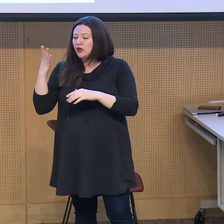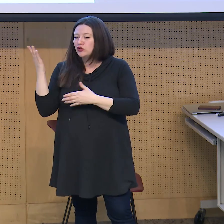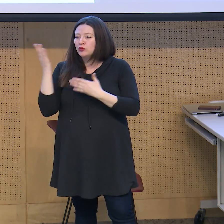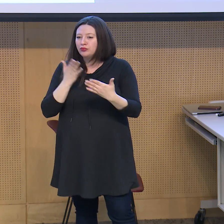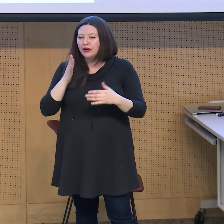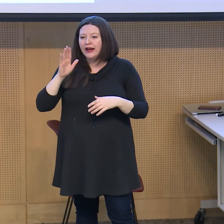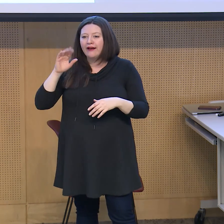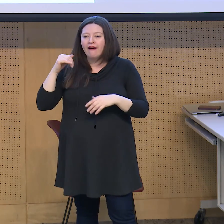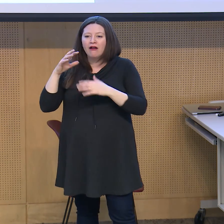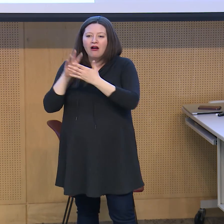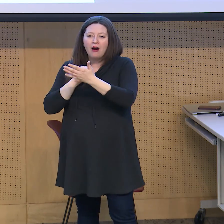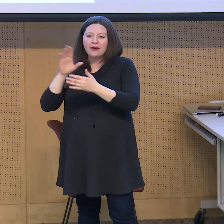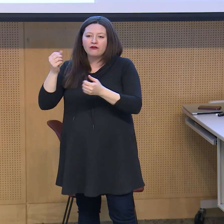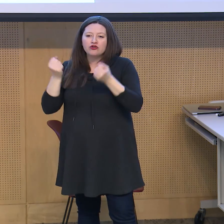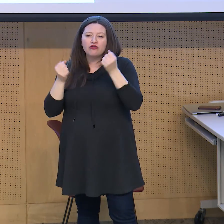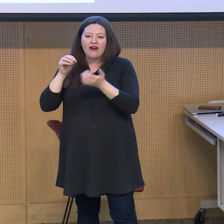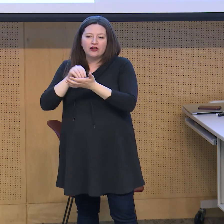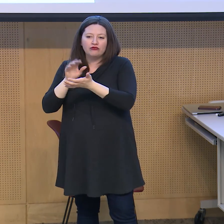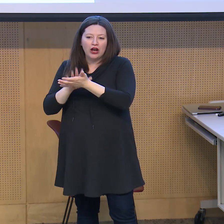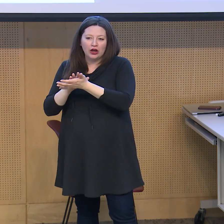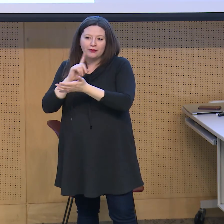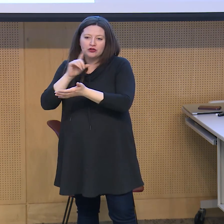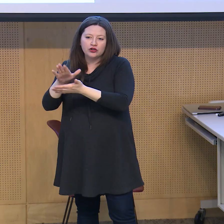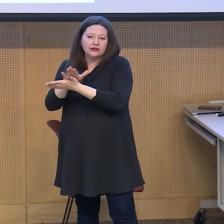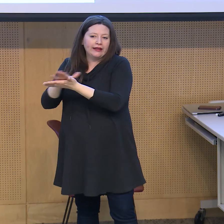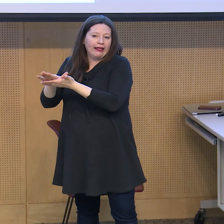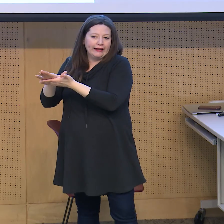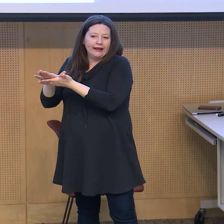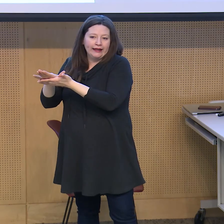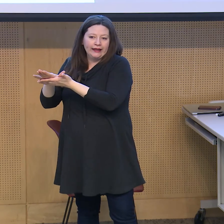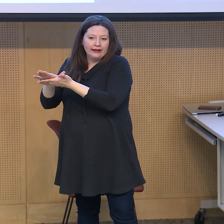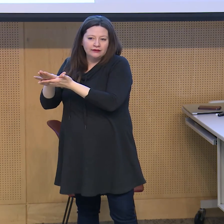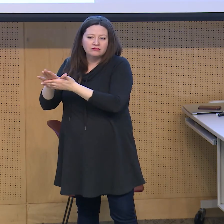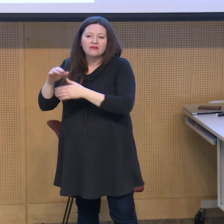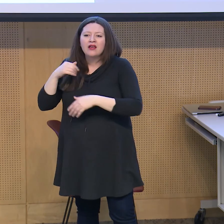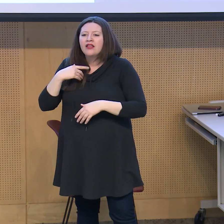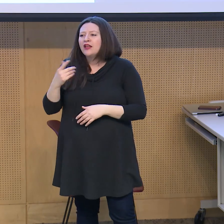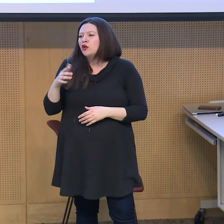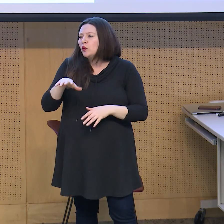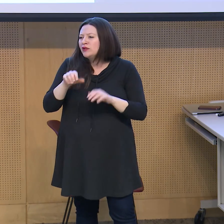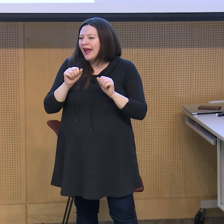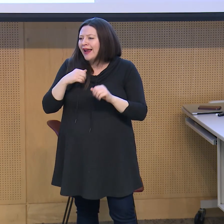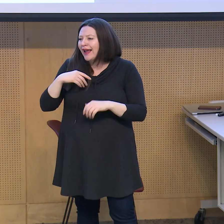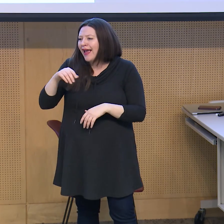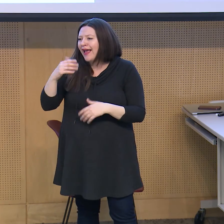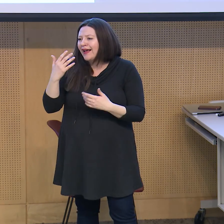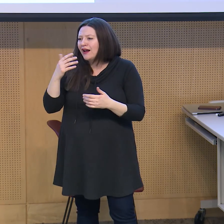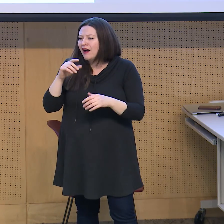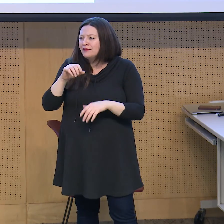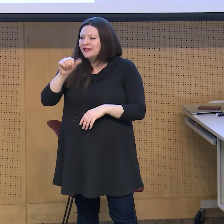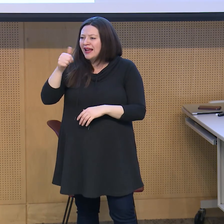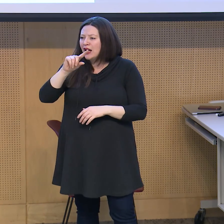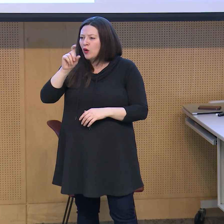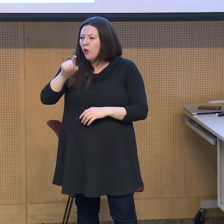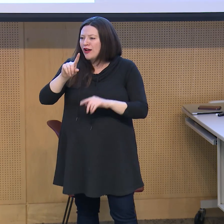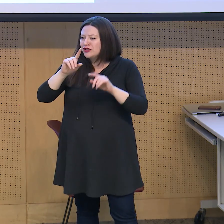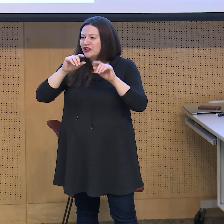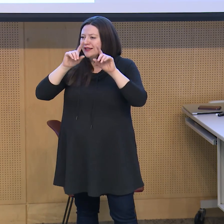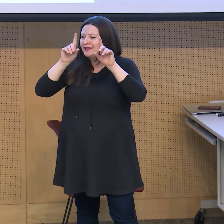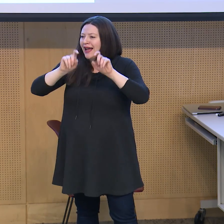you have an out-of-state license, you have to bring a copy of your driver's record because we have to make sure that it's clean. And then you take,